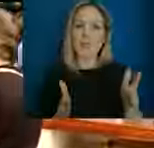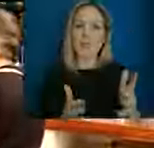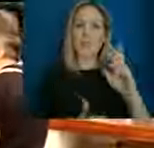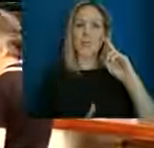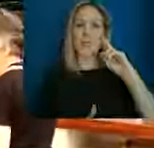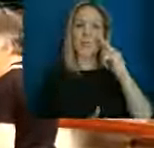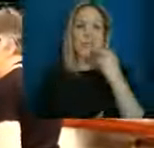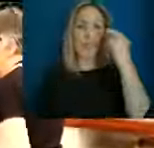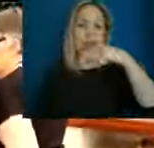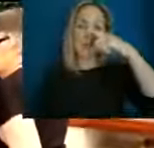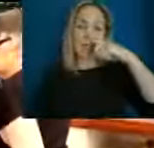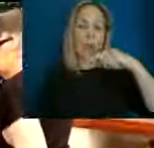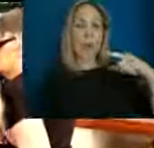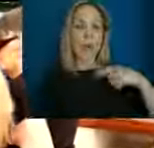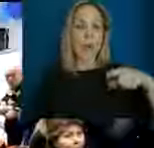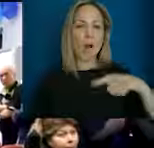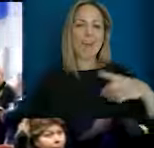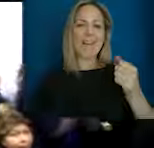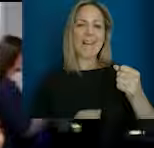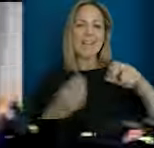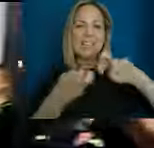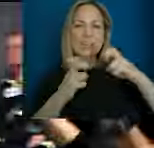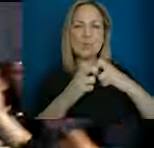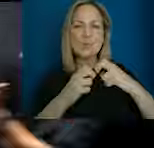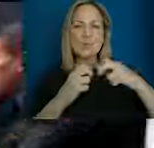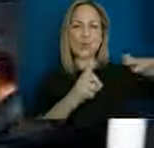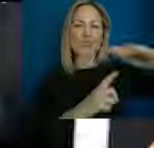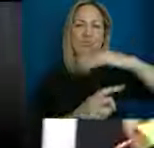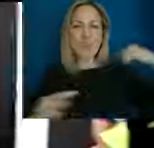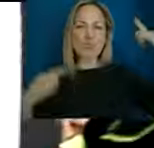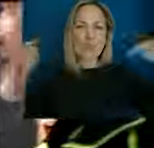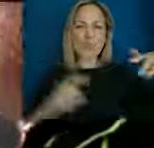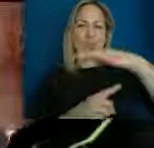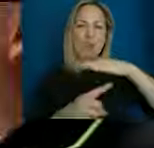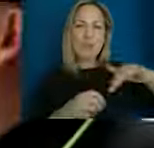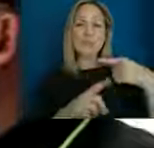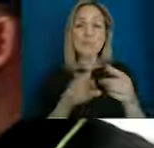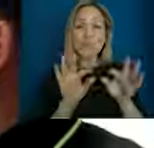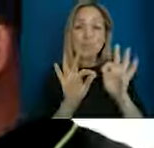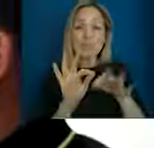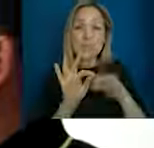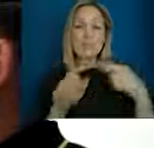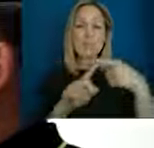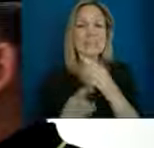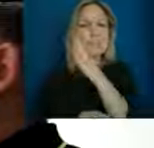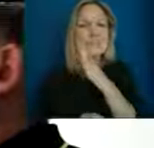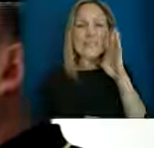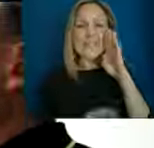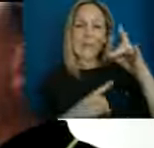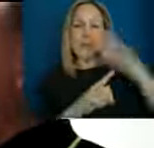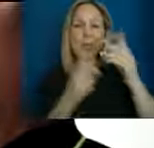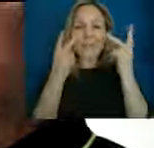to issues hearing in noisy environments, use of interpreters, and missing key visual information such as